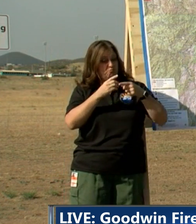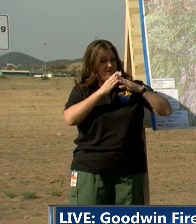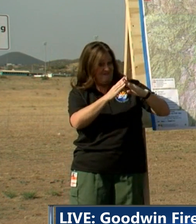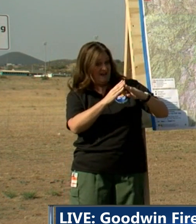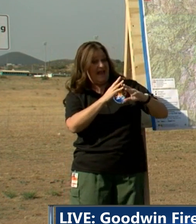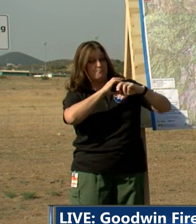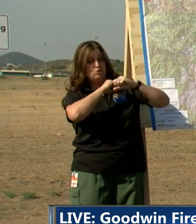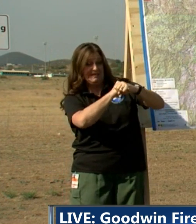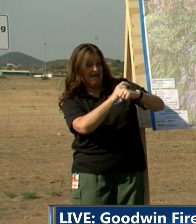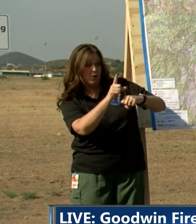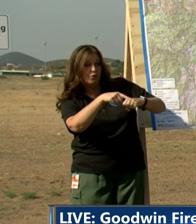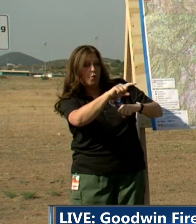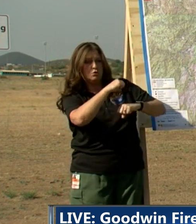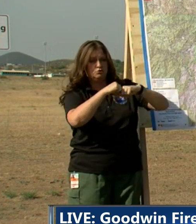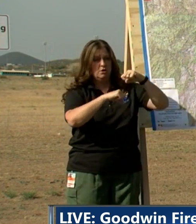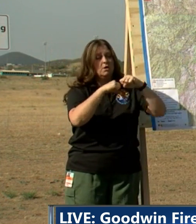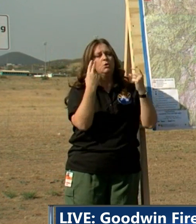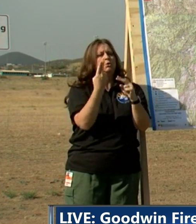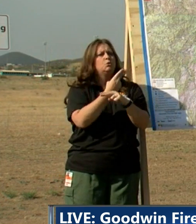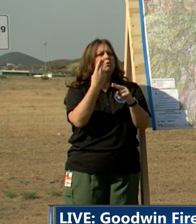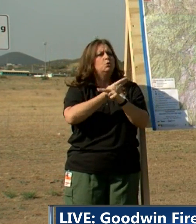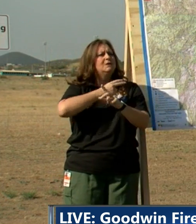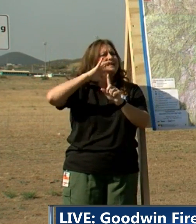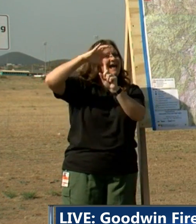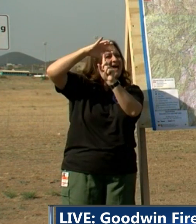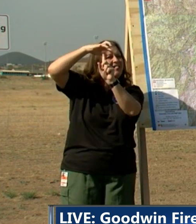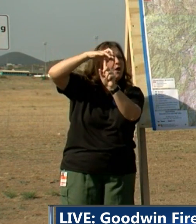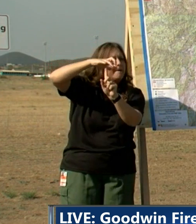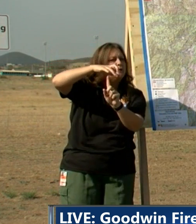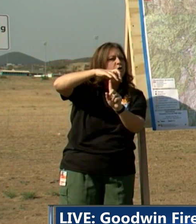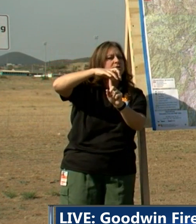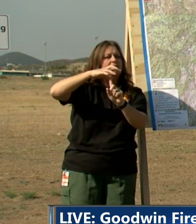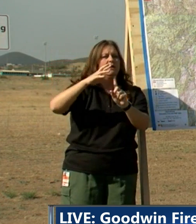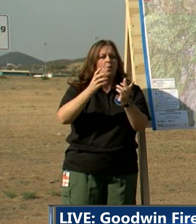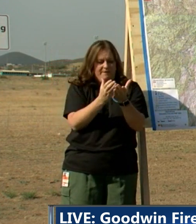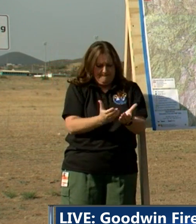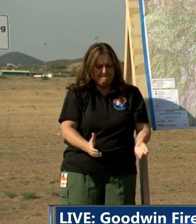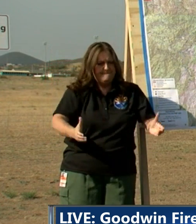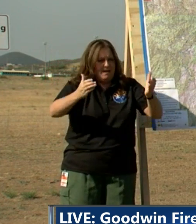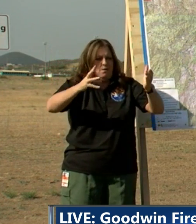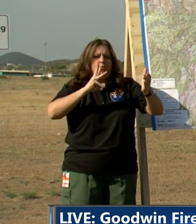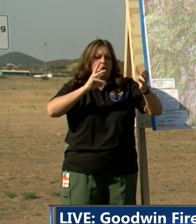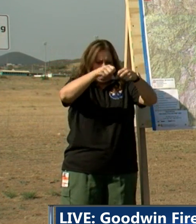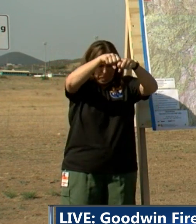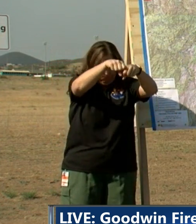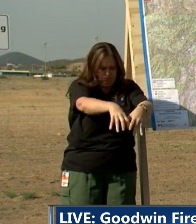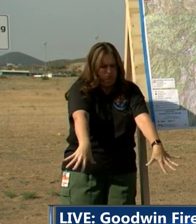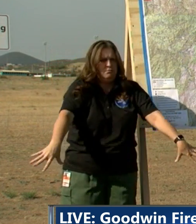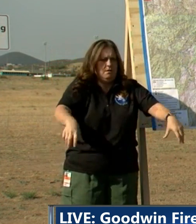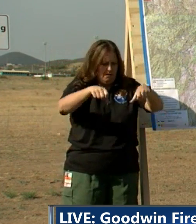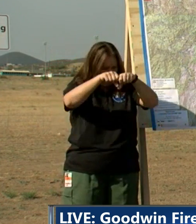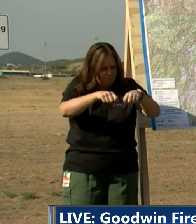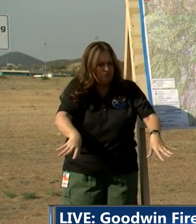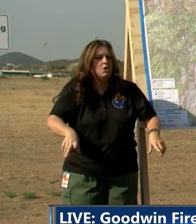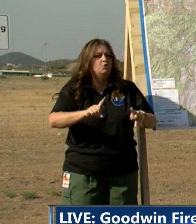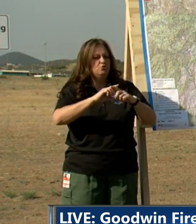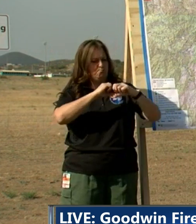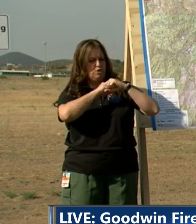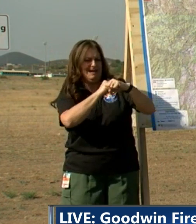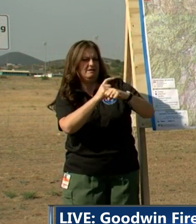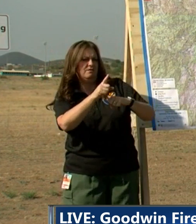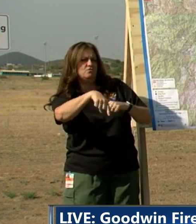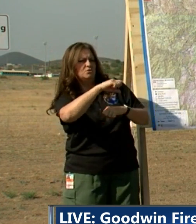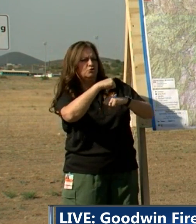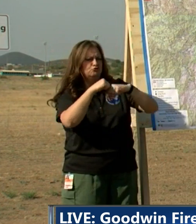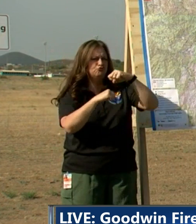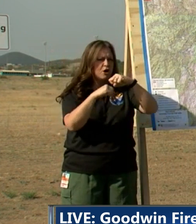structures is we were using bucket work from the helicopters to drop water on those hot spots so that it wouldn't get to those structures and cause